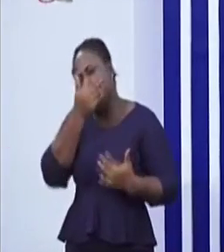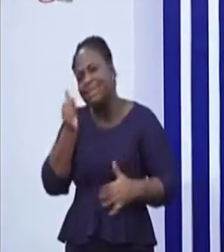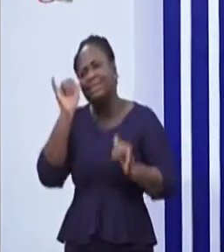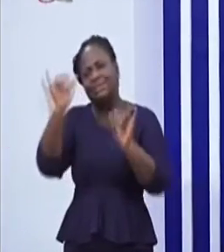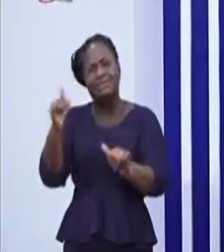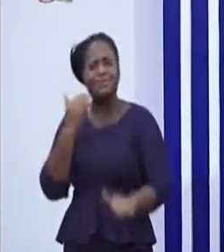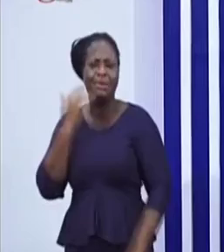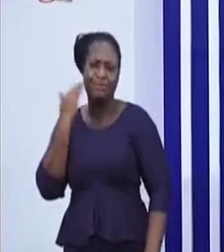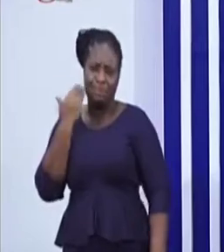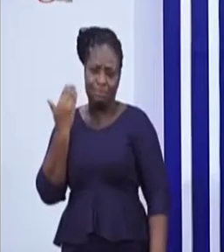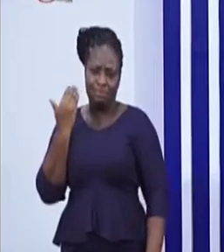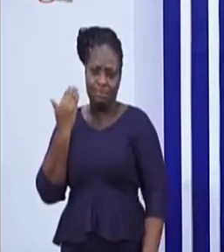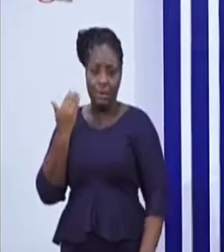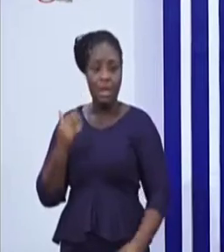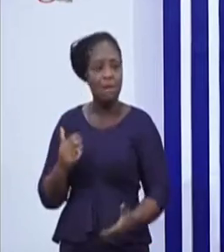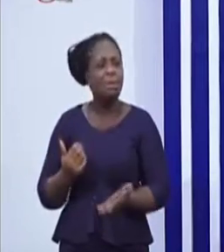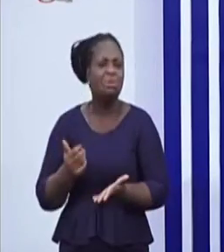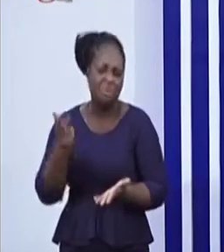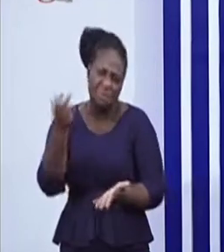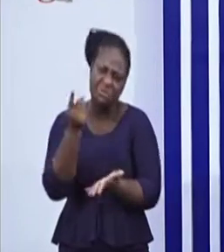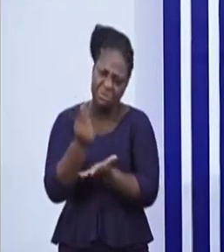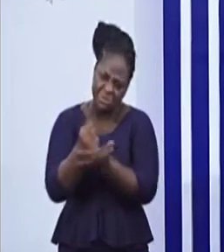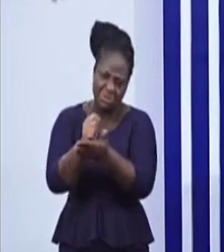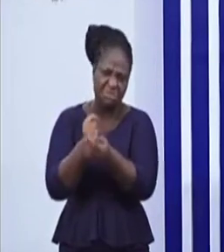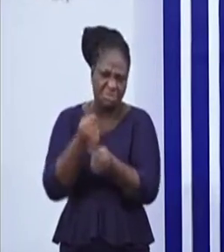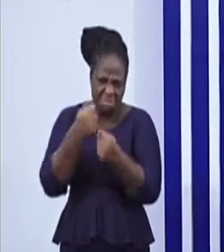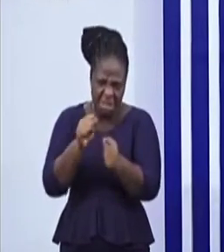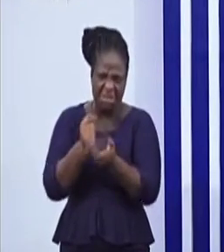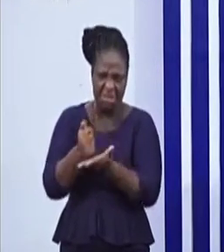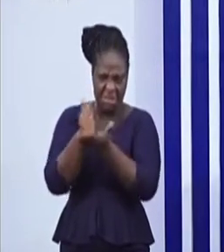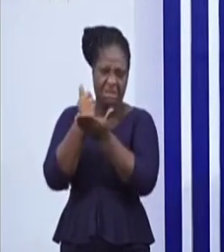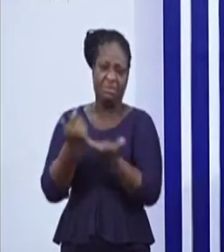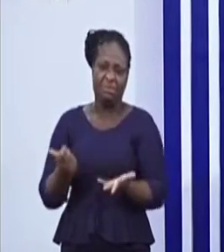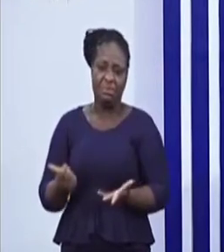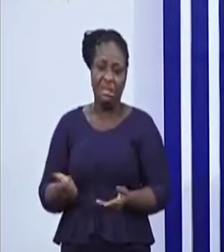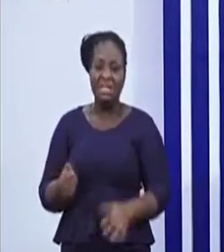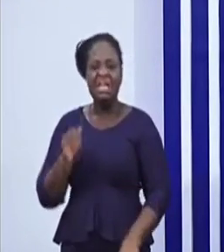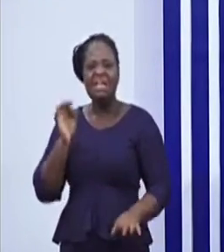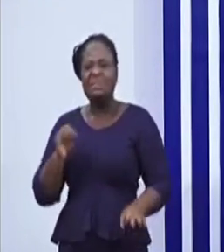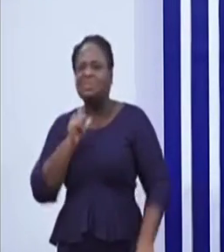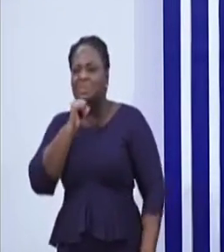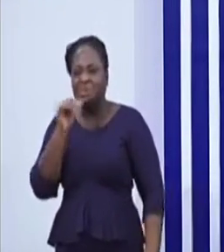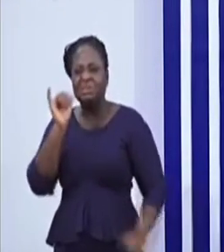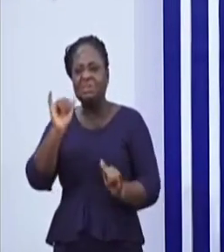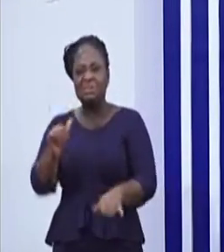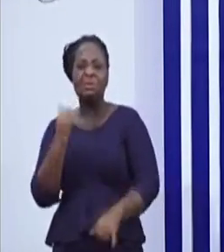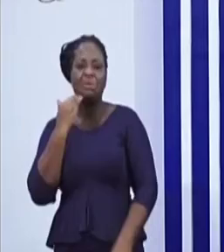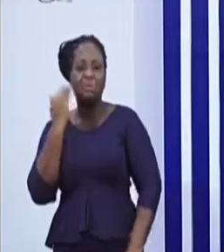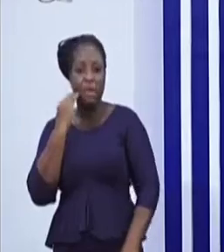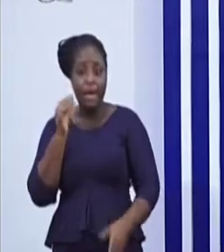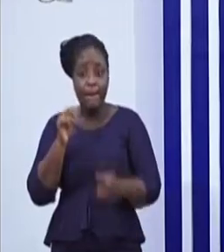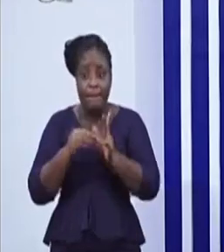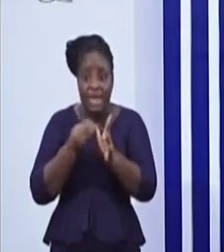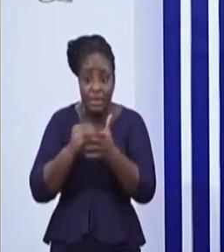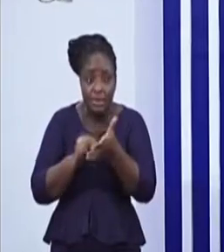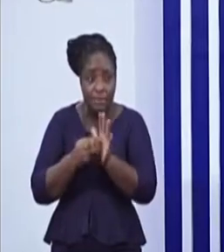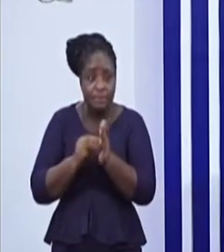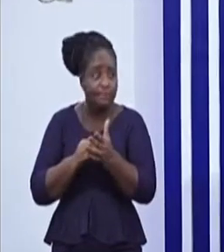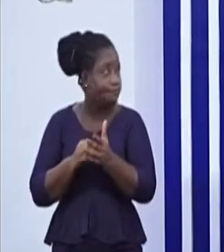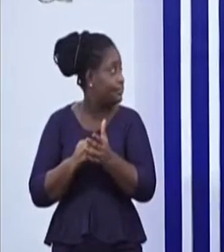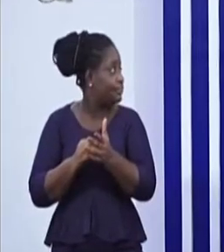it means that you are trying to help. If you don't stay at home, you are becoming an enemy of the state, because it